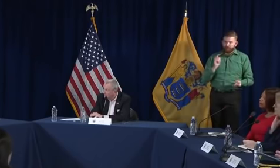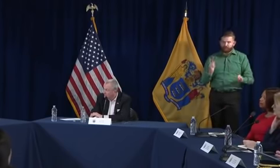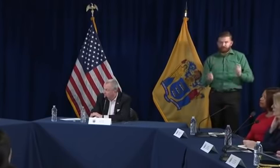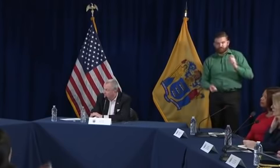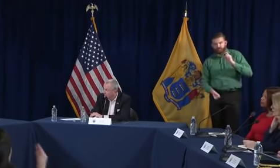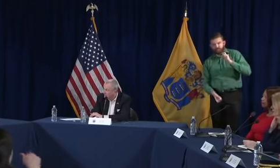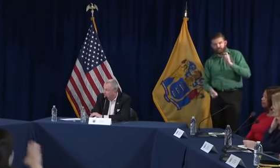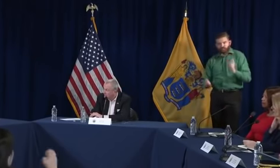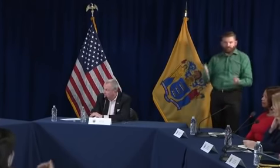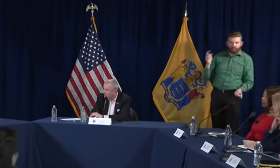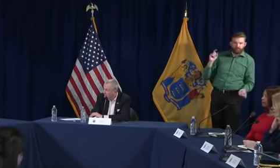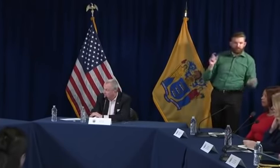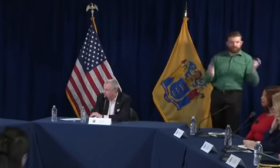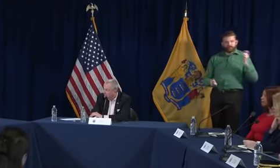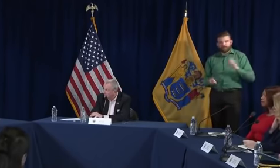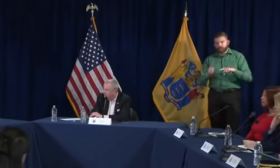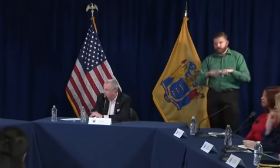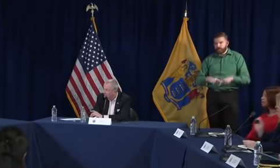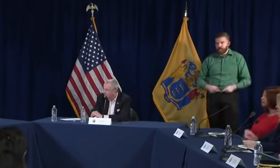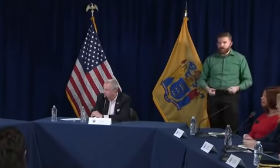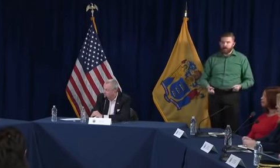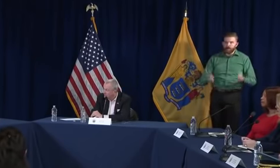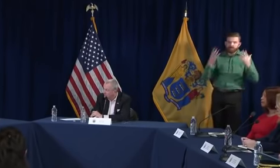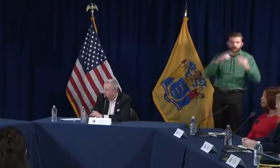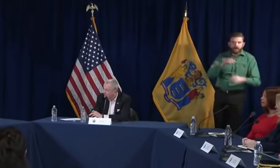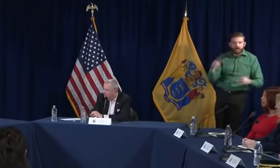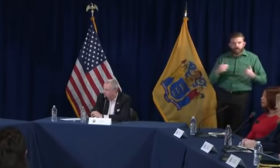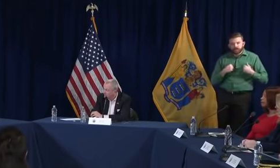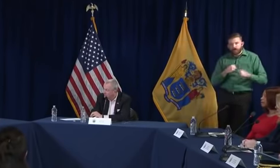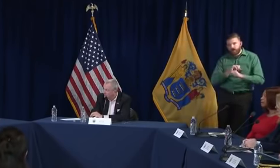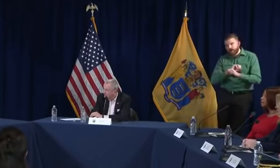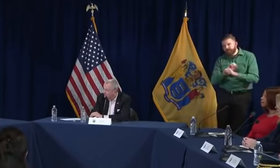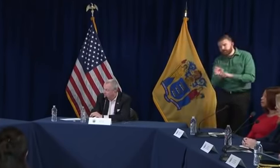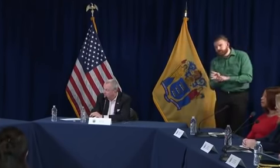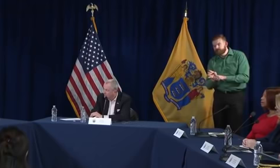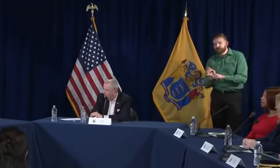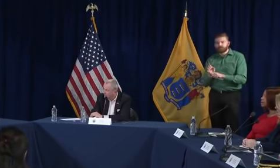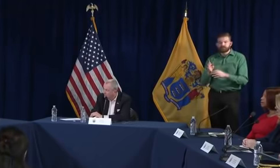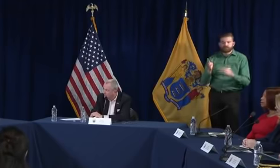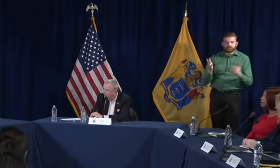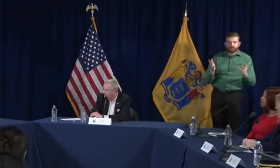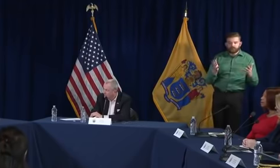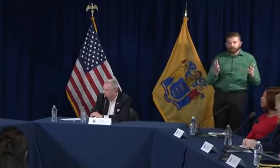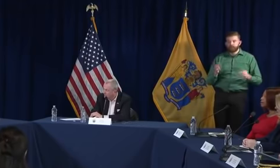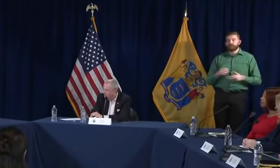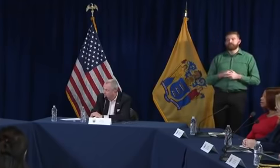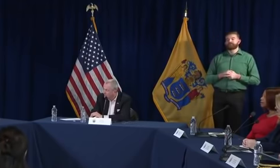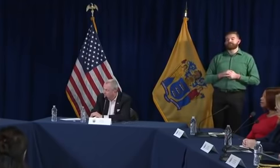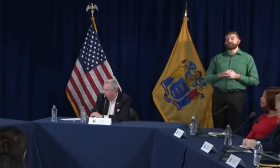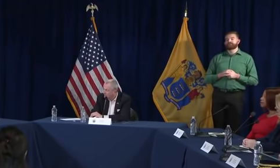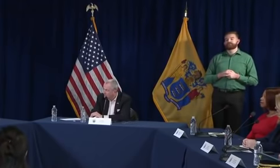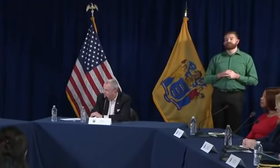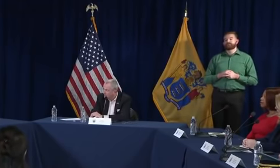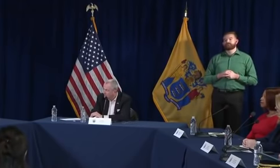we have. We do not have specific